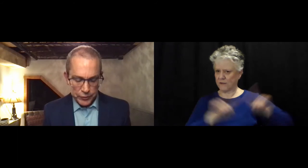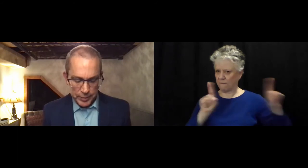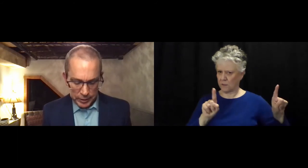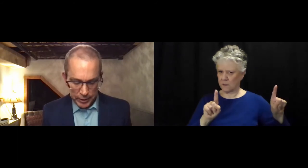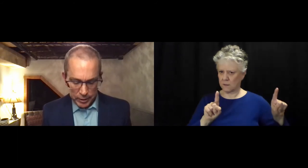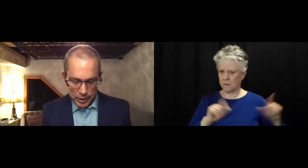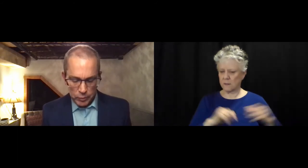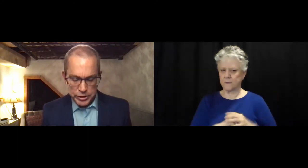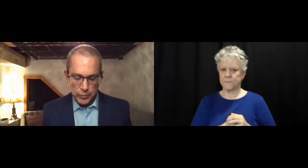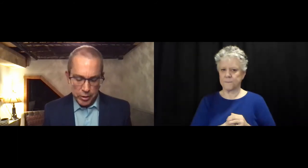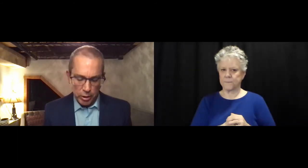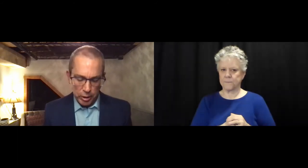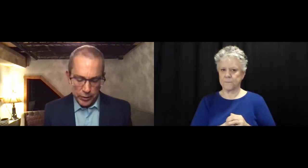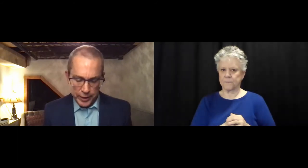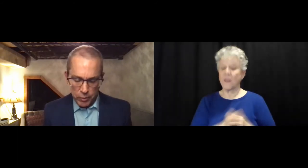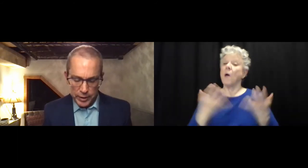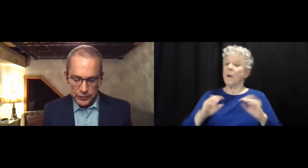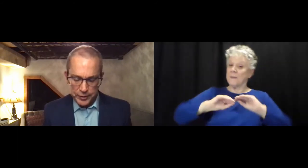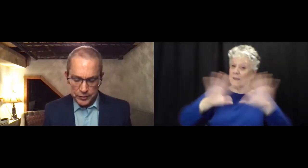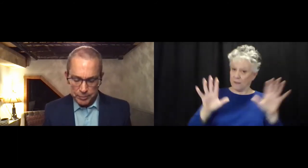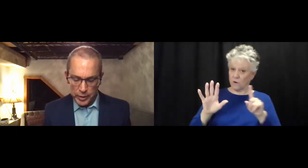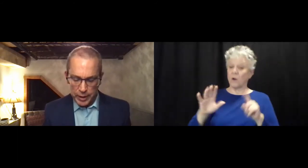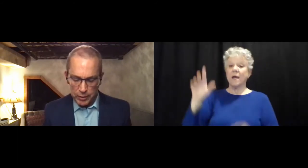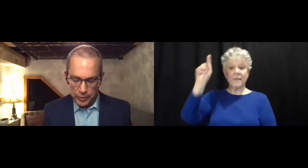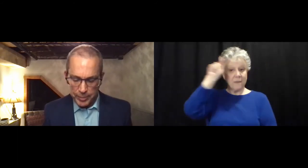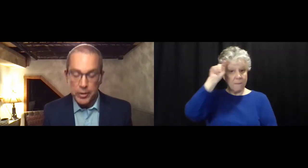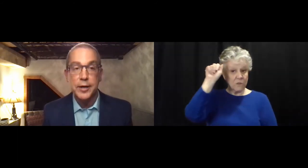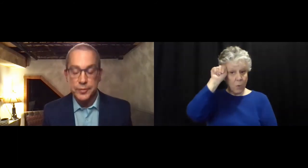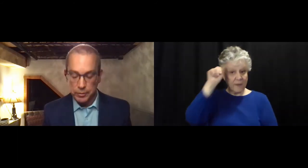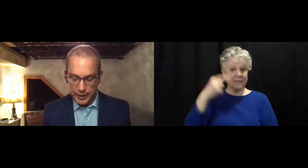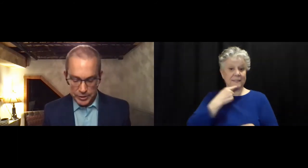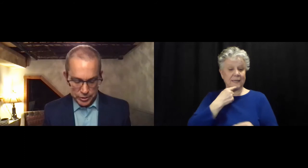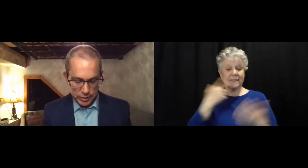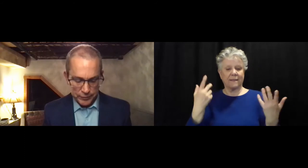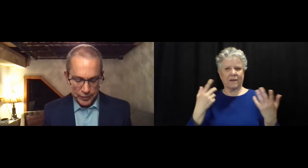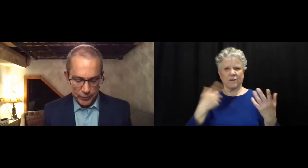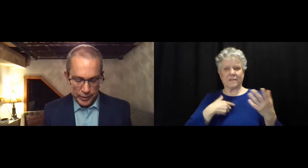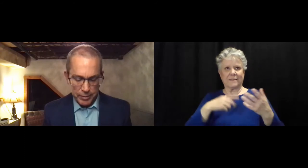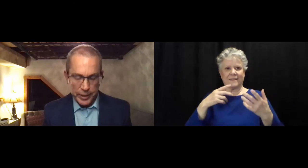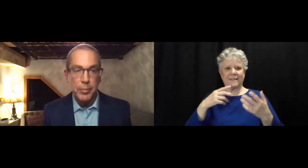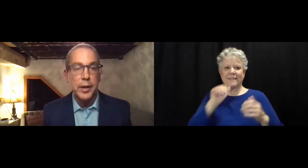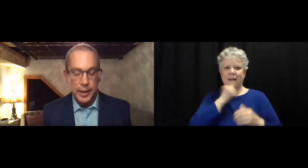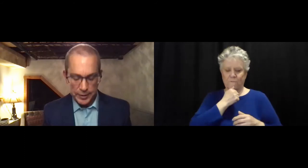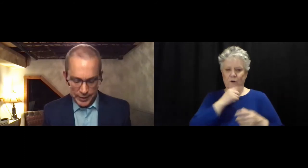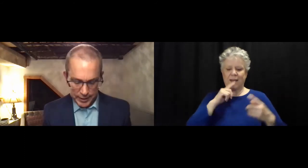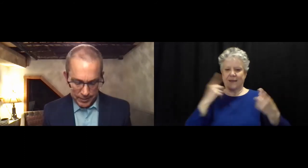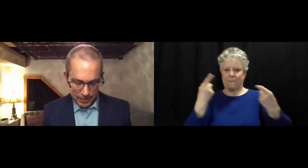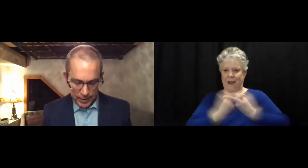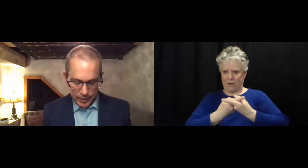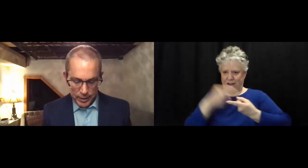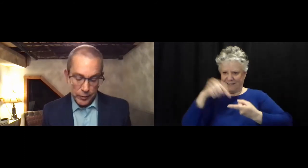Now, to be clear, we should recall that Aquinas does point out the paradoxical nature of suffering, impairment, and